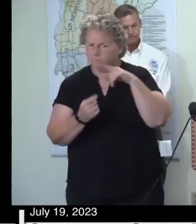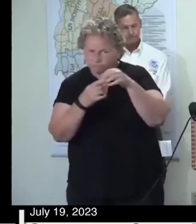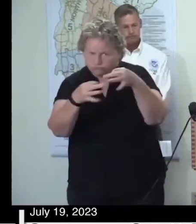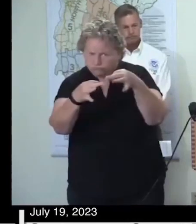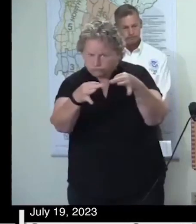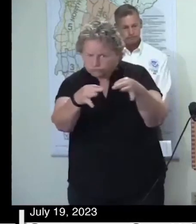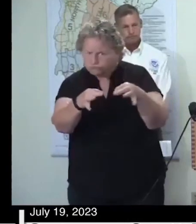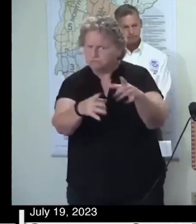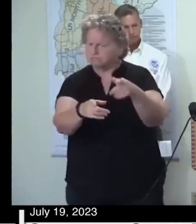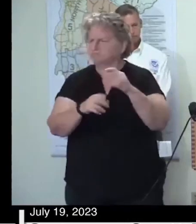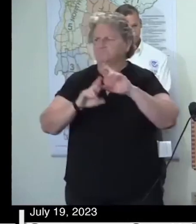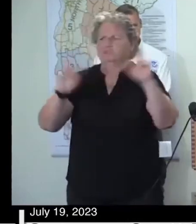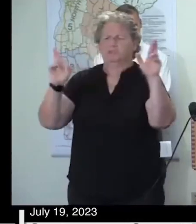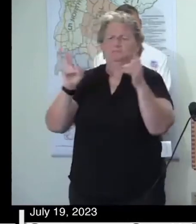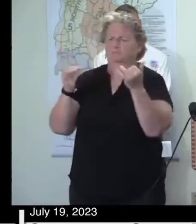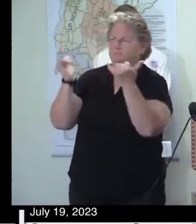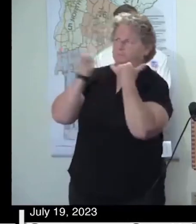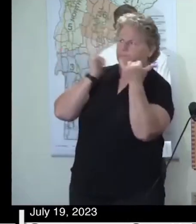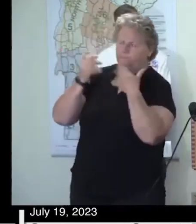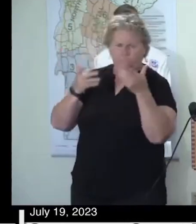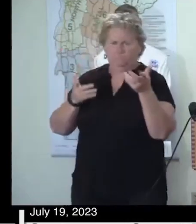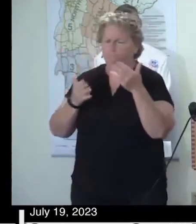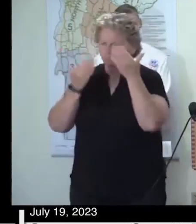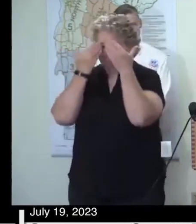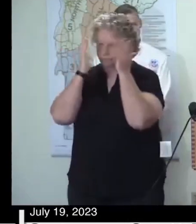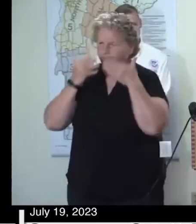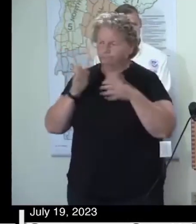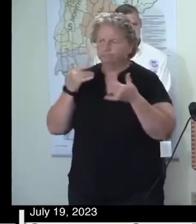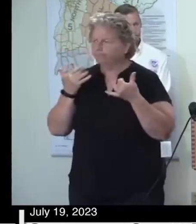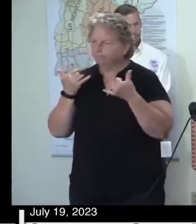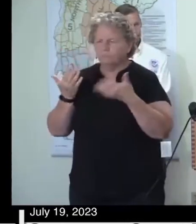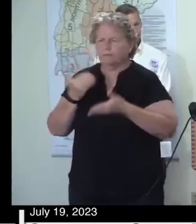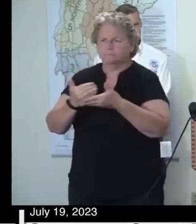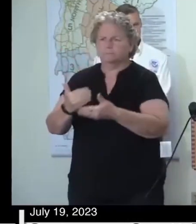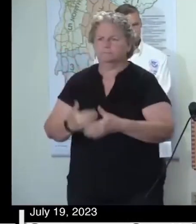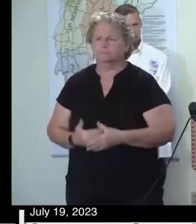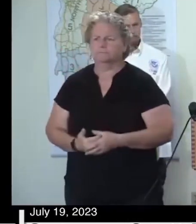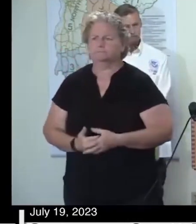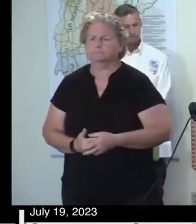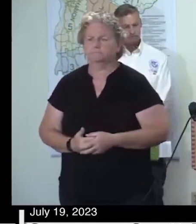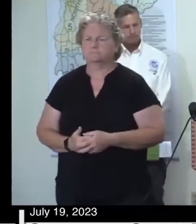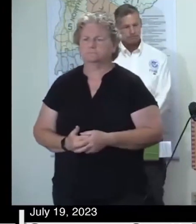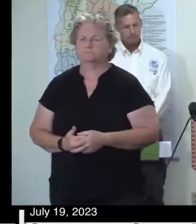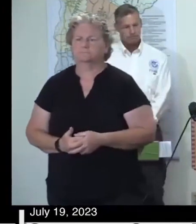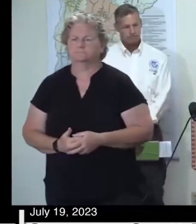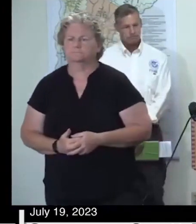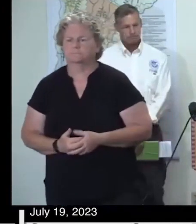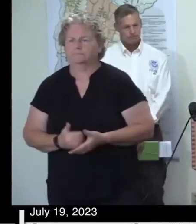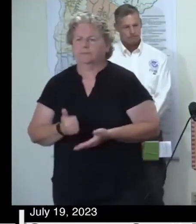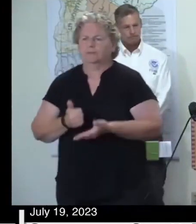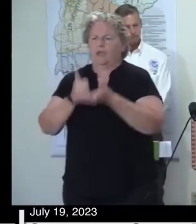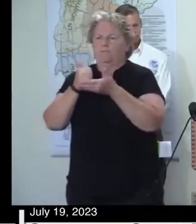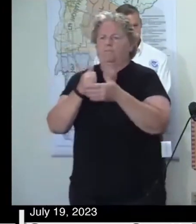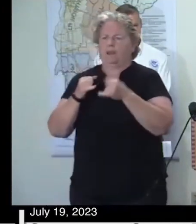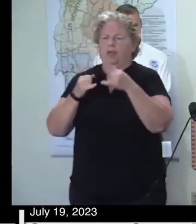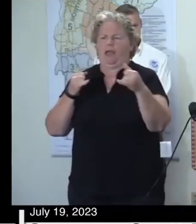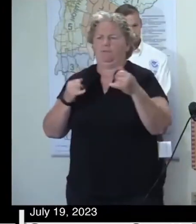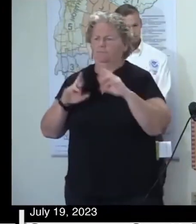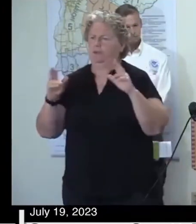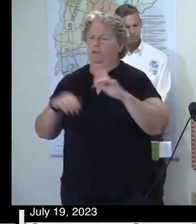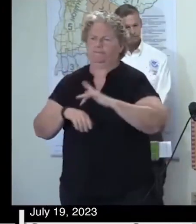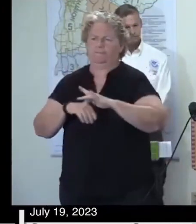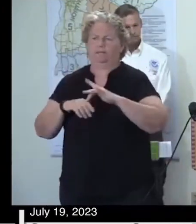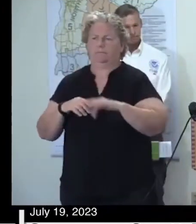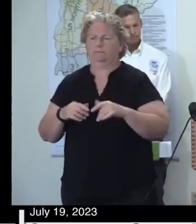Additionally, the SAMHSA Disaster Distress Helpline is there for you 24/7, ready to provide support via text or